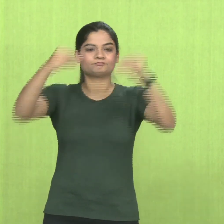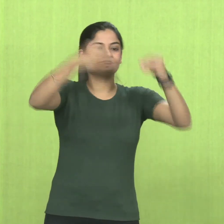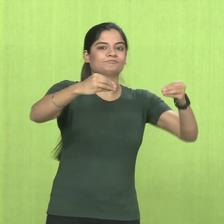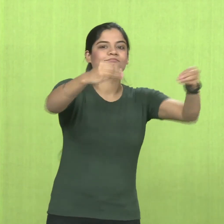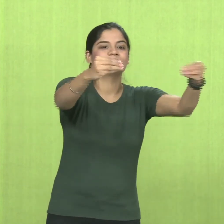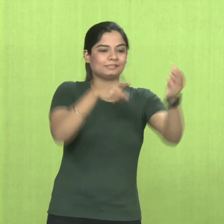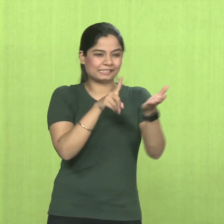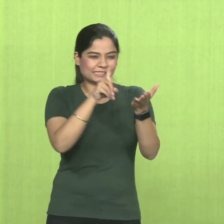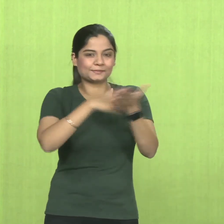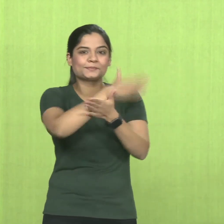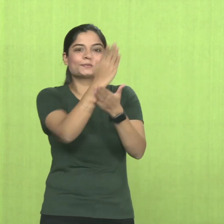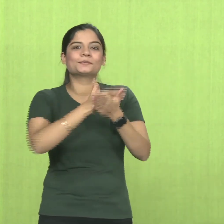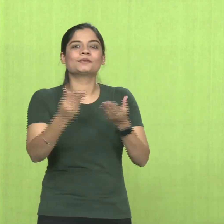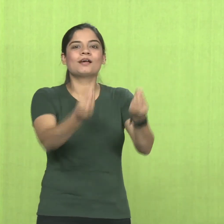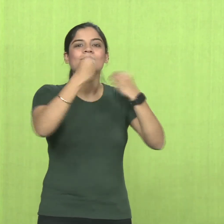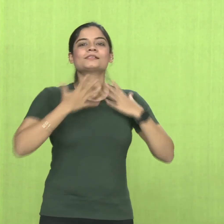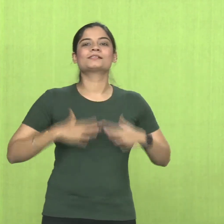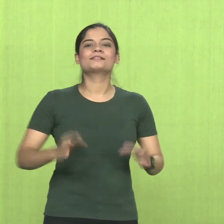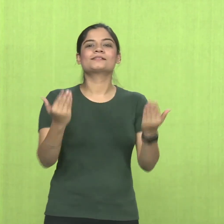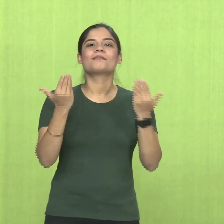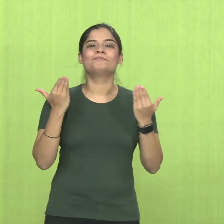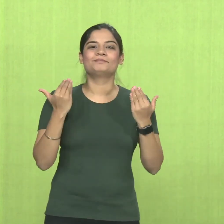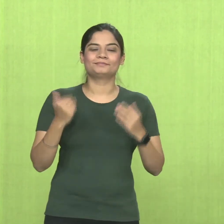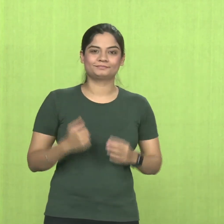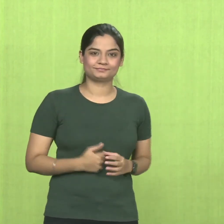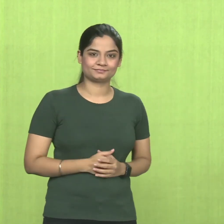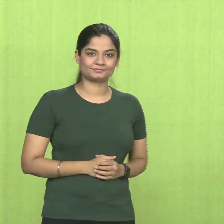utensils immediately after you have eaten the food.